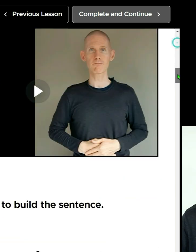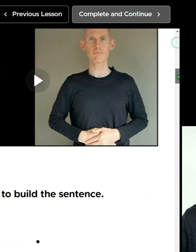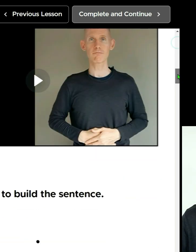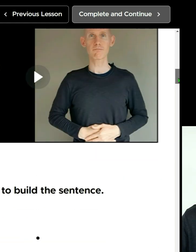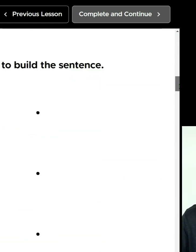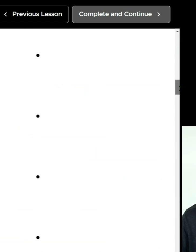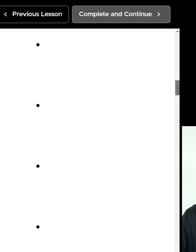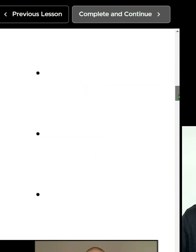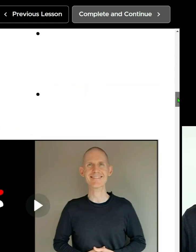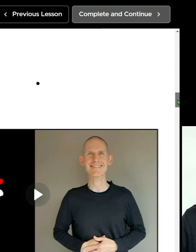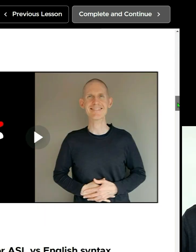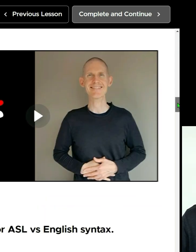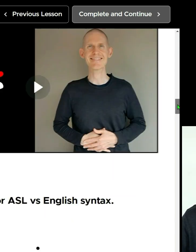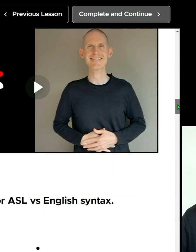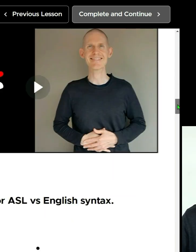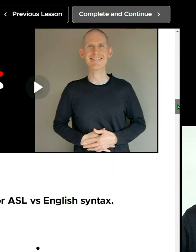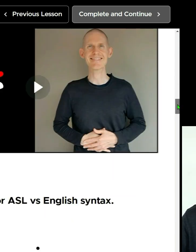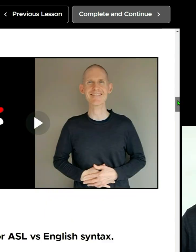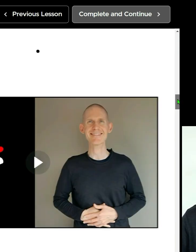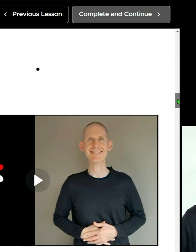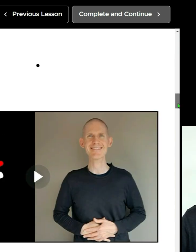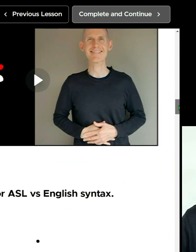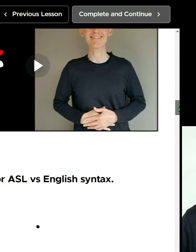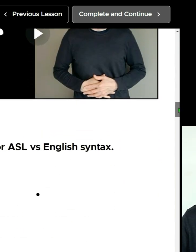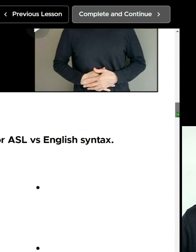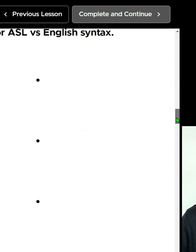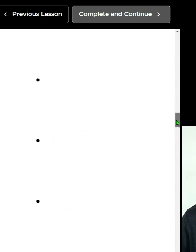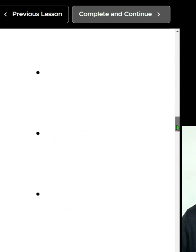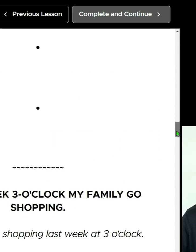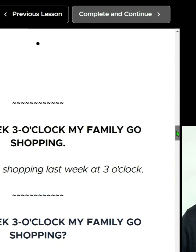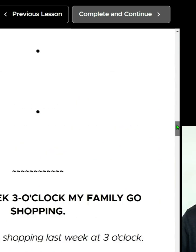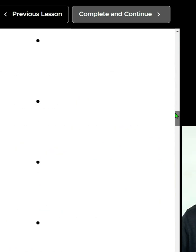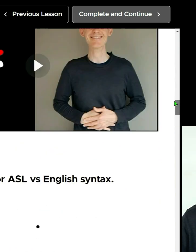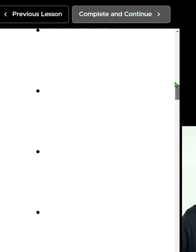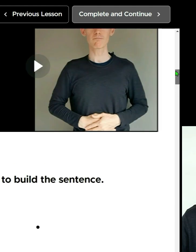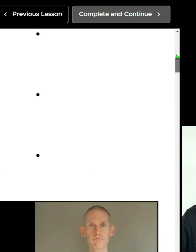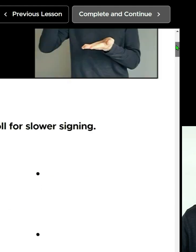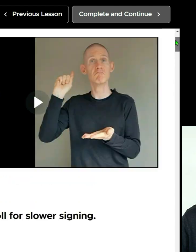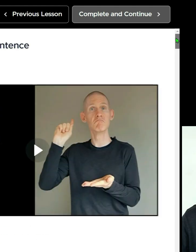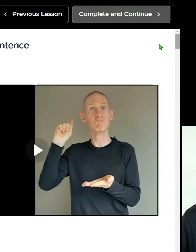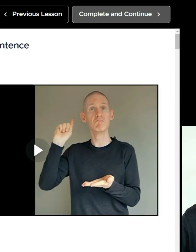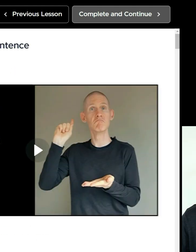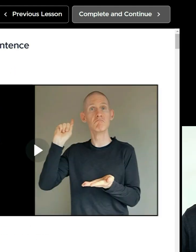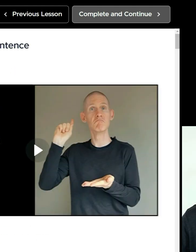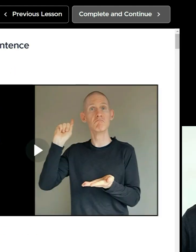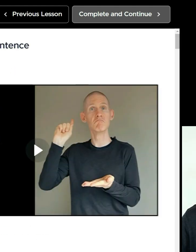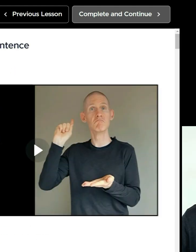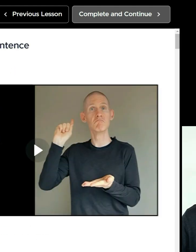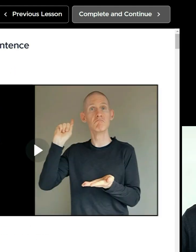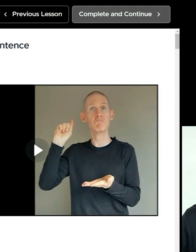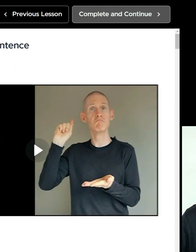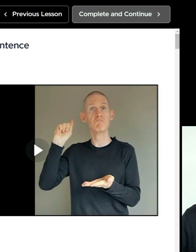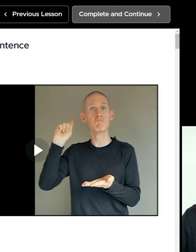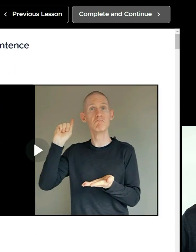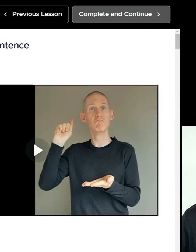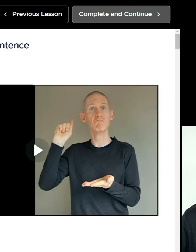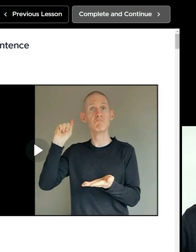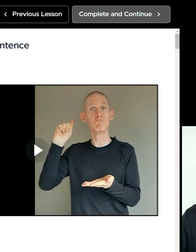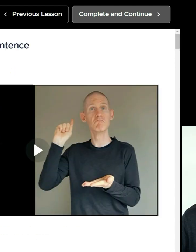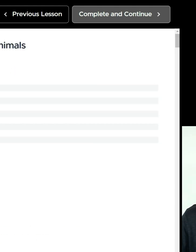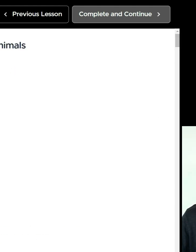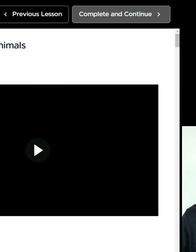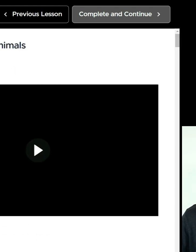slower signing, scroll to see the answer, the syntax, all that stuff. Okay, next one, colorful